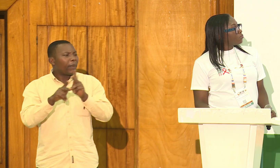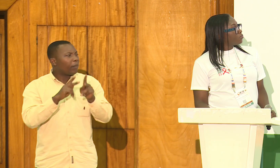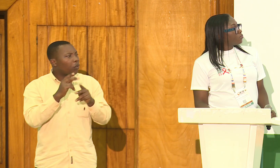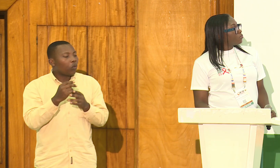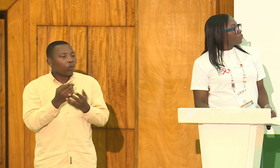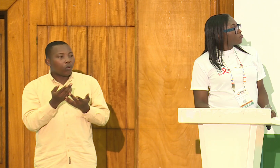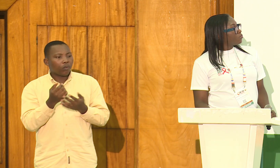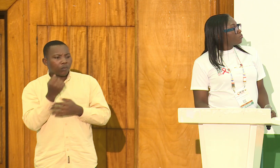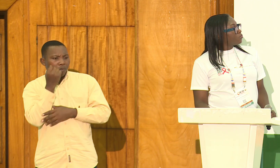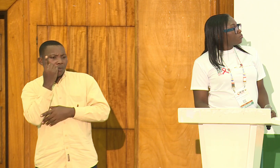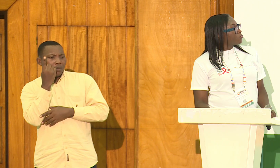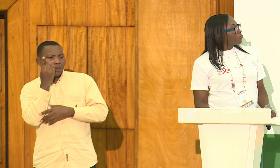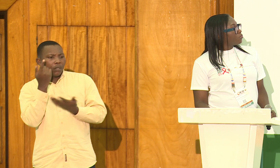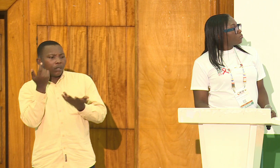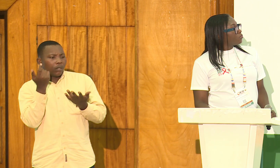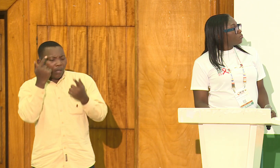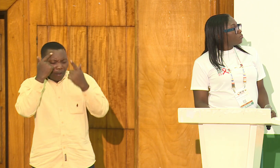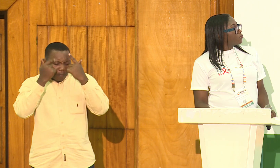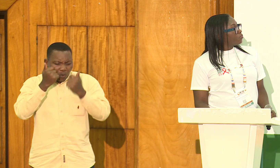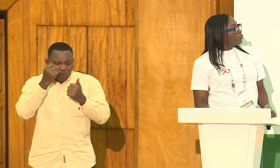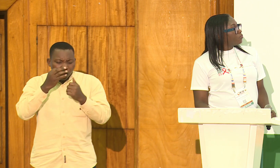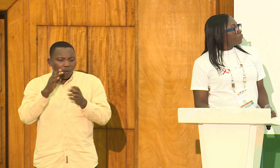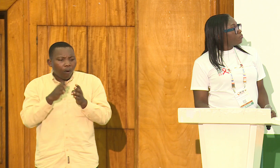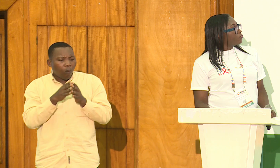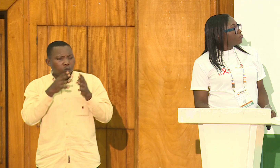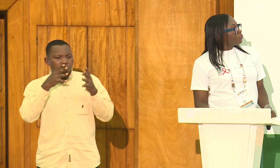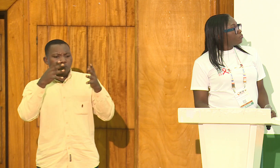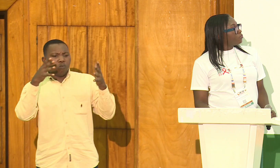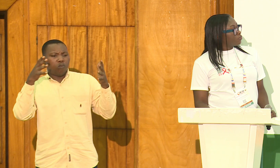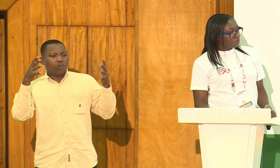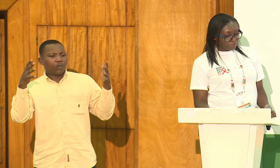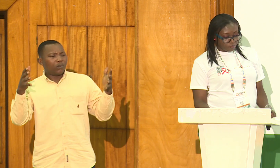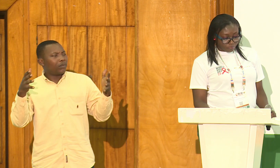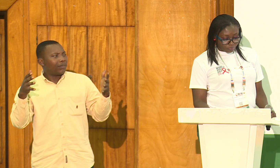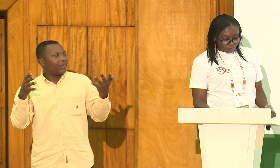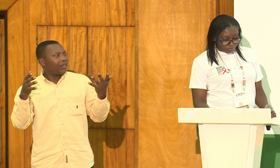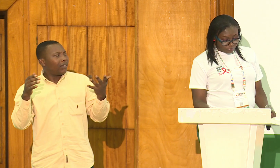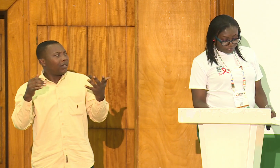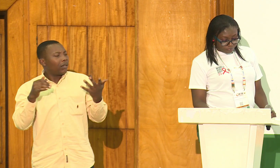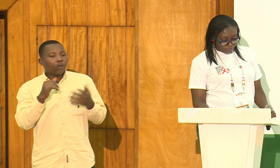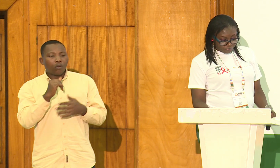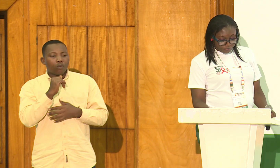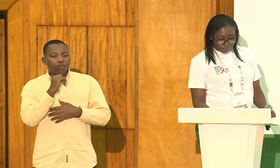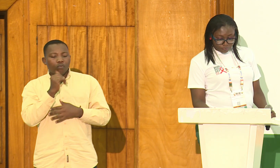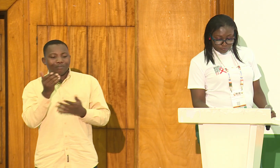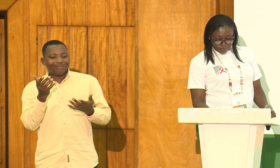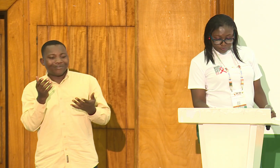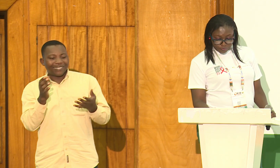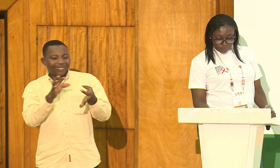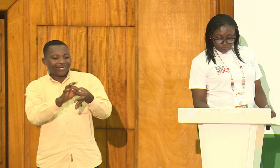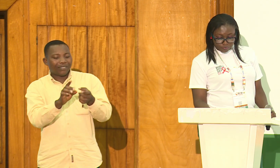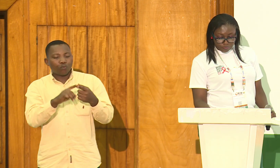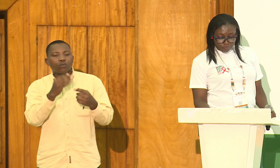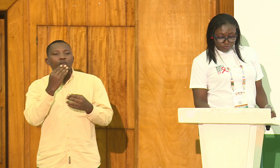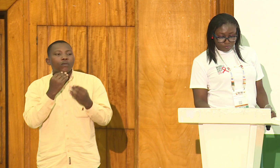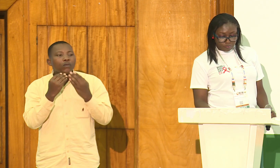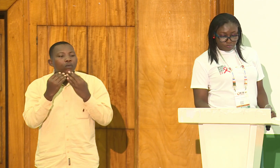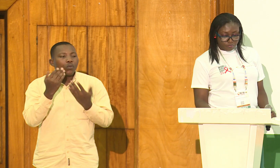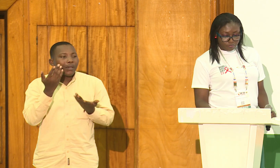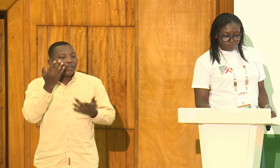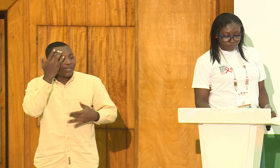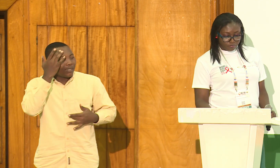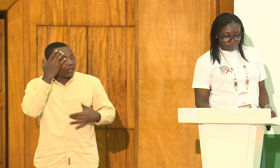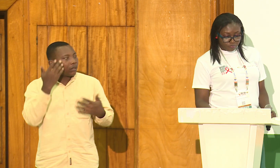shocking. But because obesity, it's not, or type 2 diabetes, it's